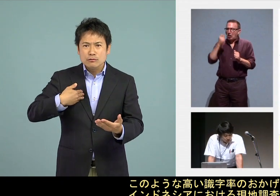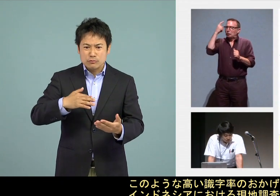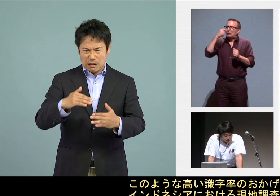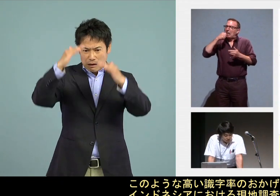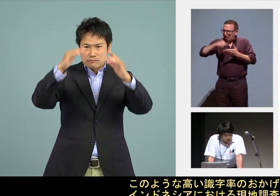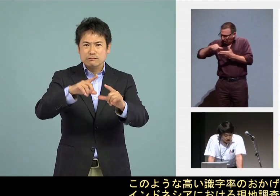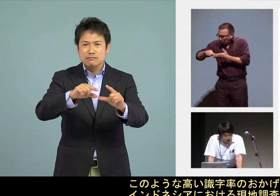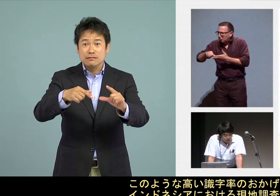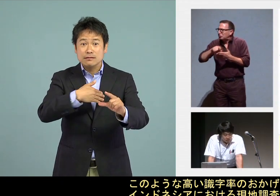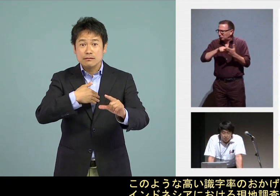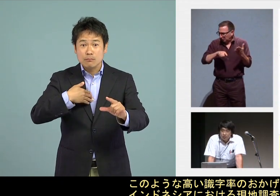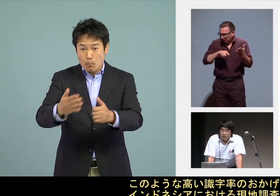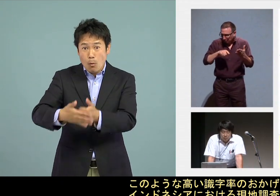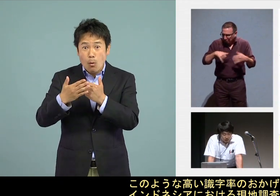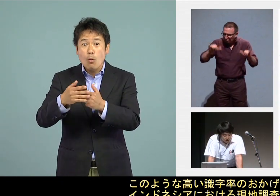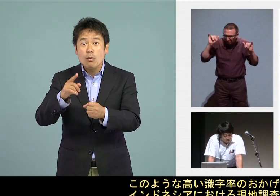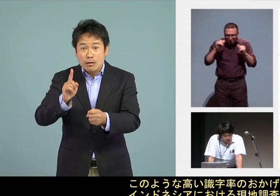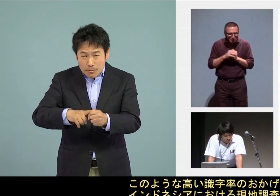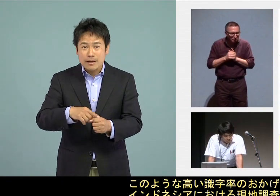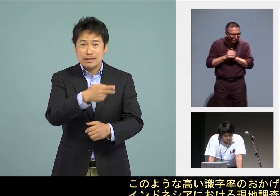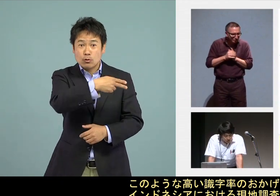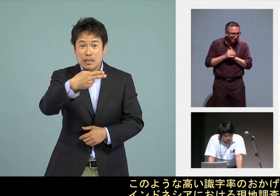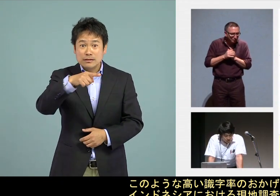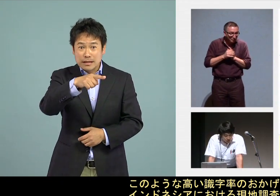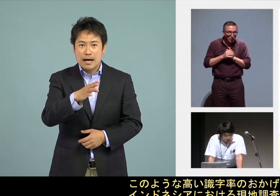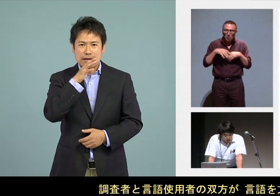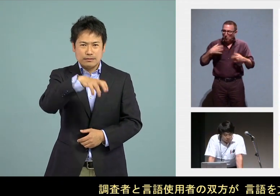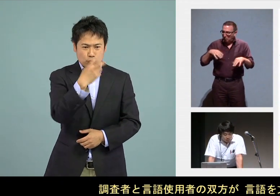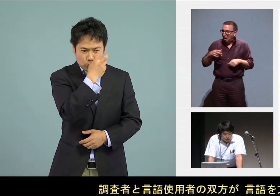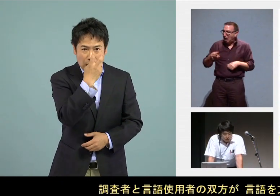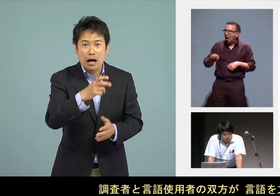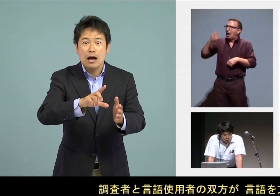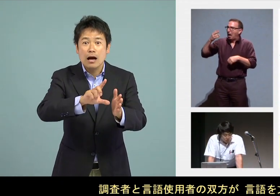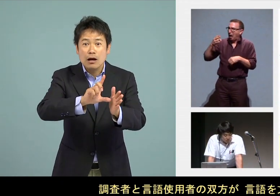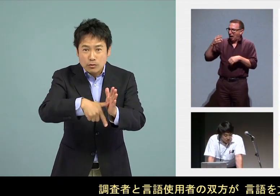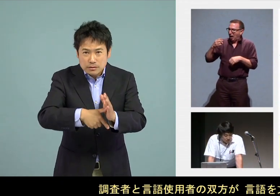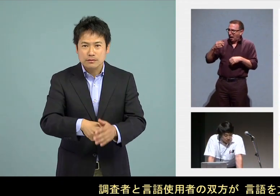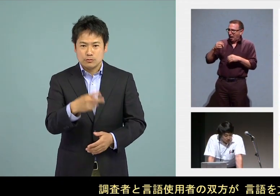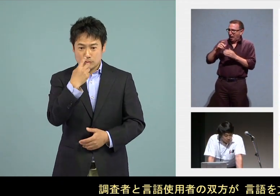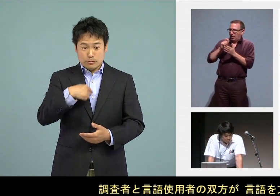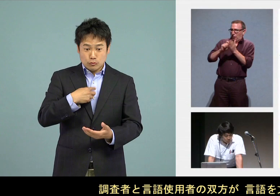partially because of this high literacy rate in Indonesia, linguistic field